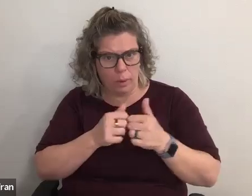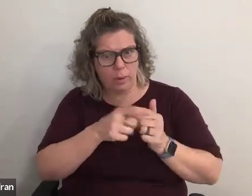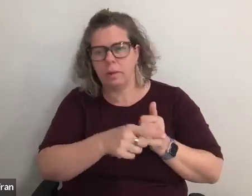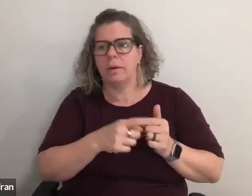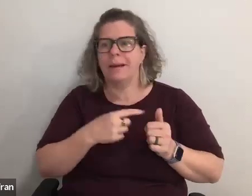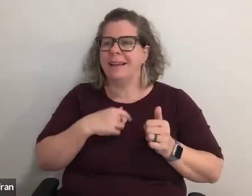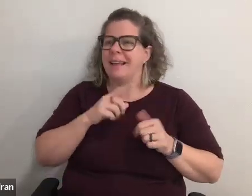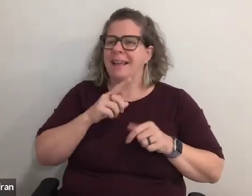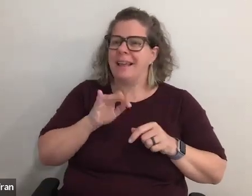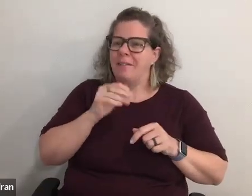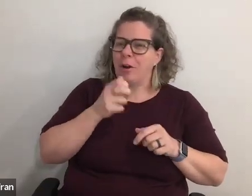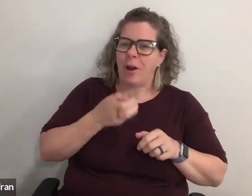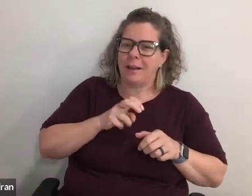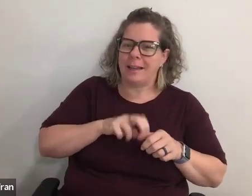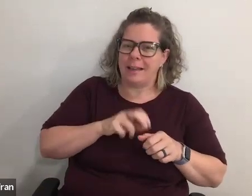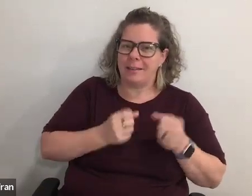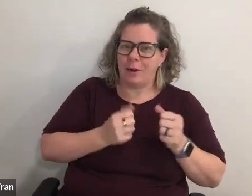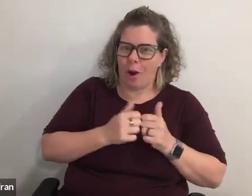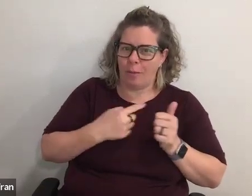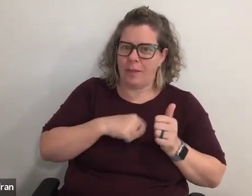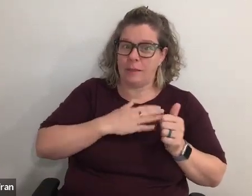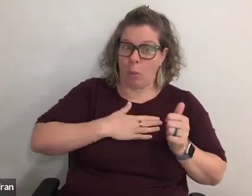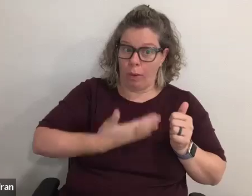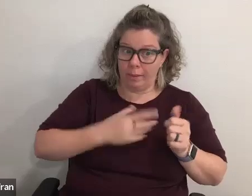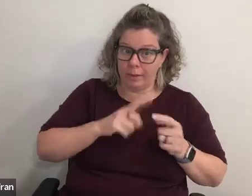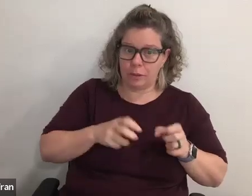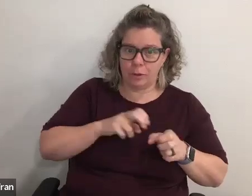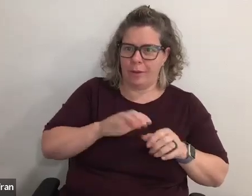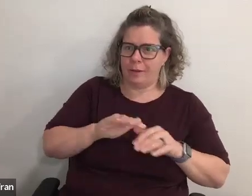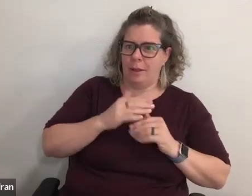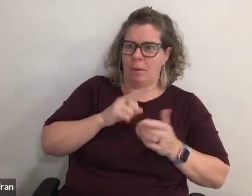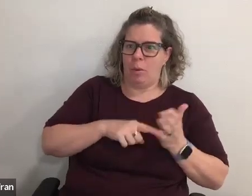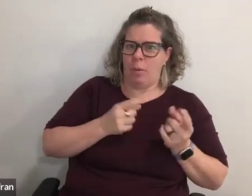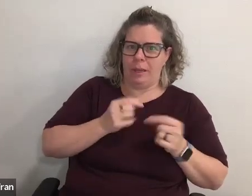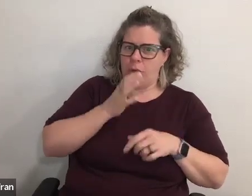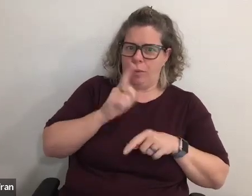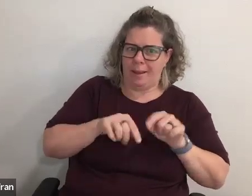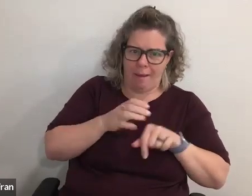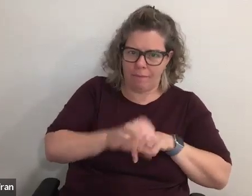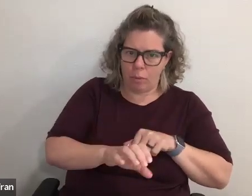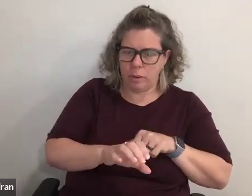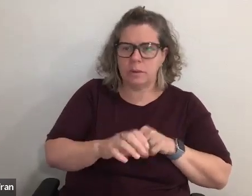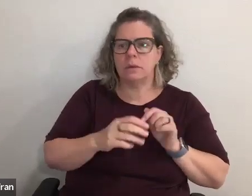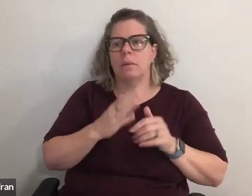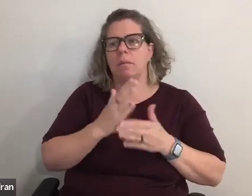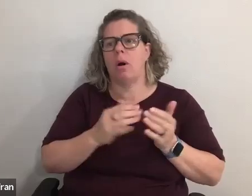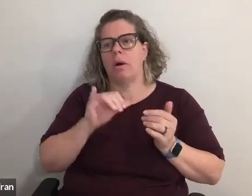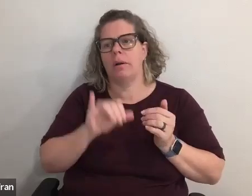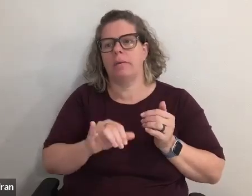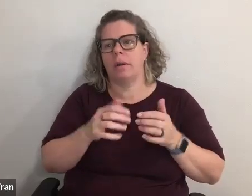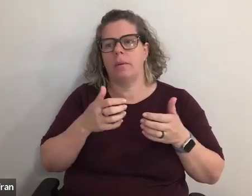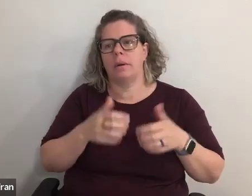to get in our car with us, you know what I mean? That, there really is a limitation on what we can do. Part of that is not wanting